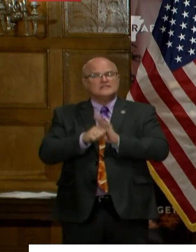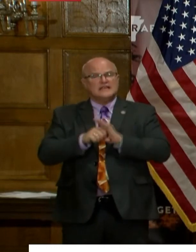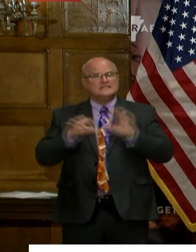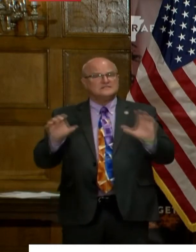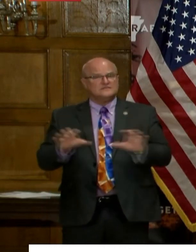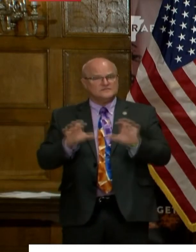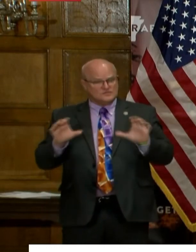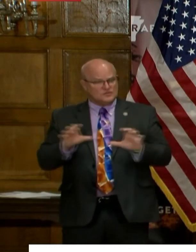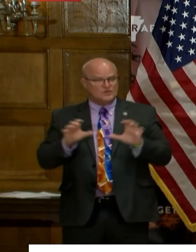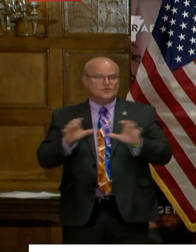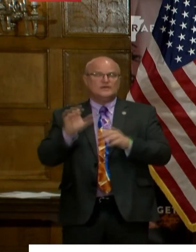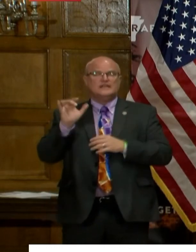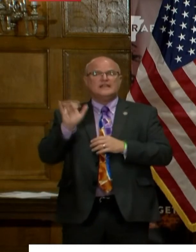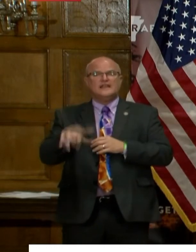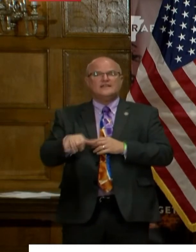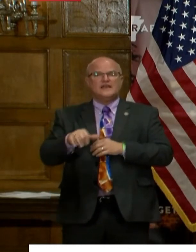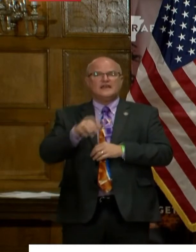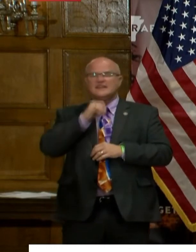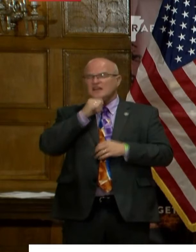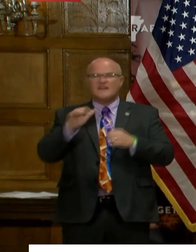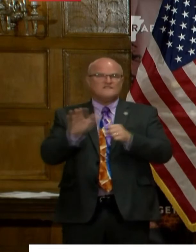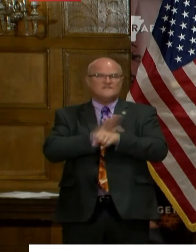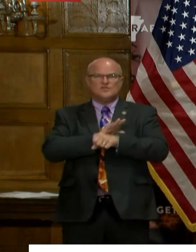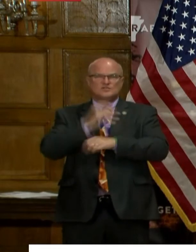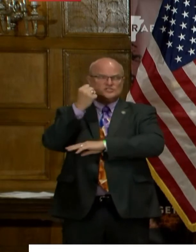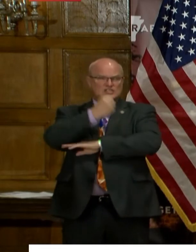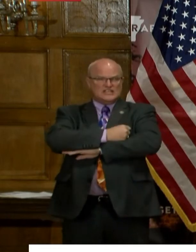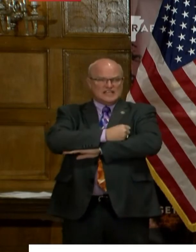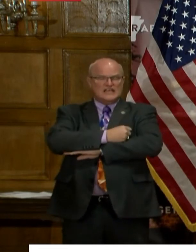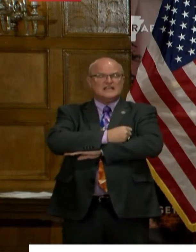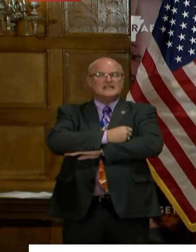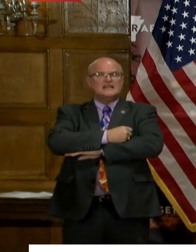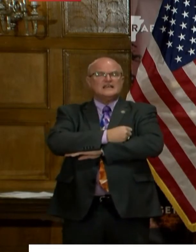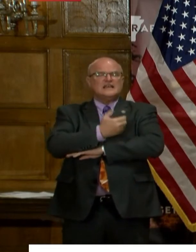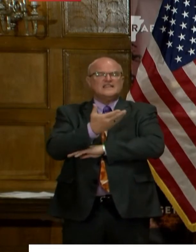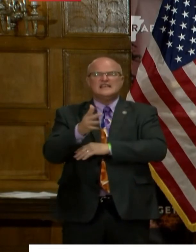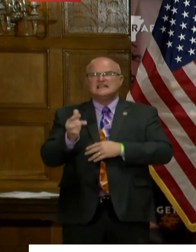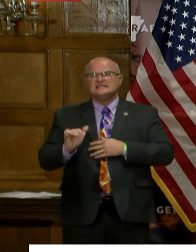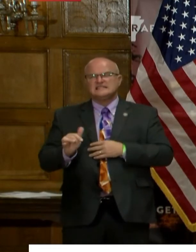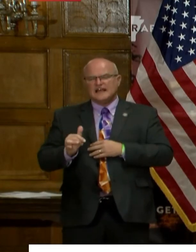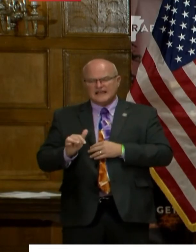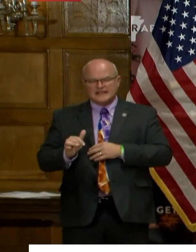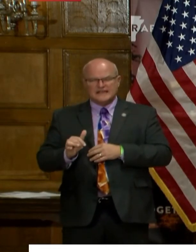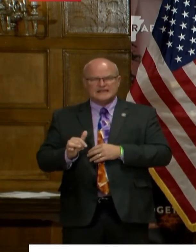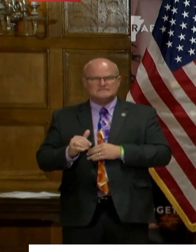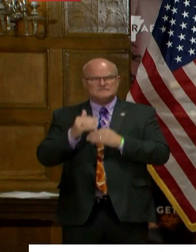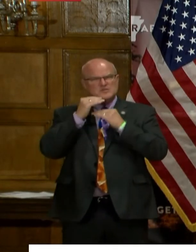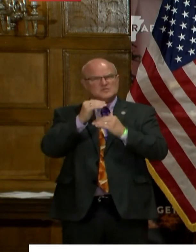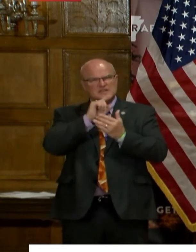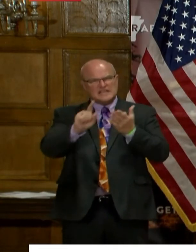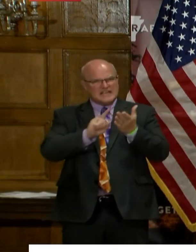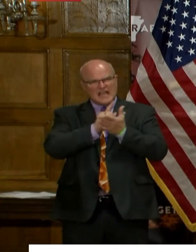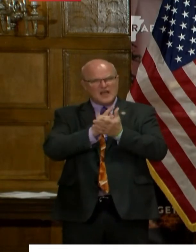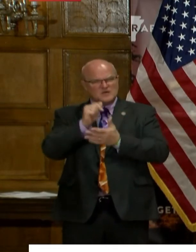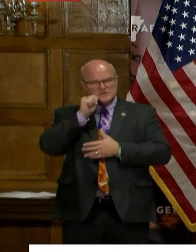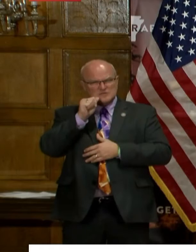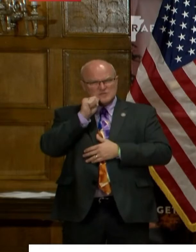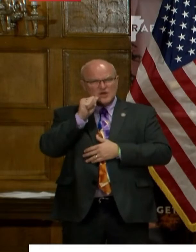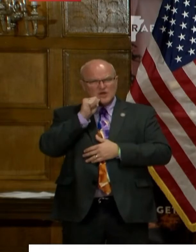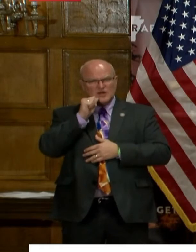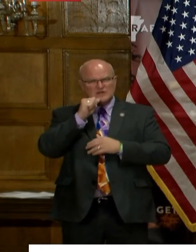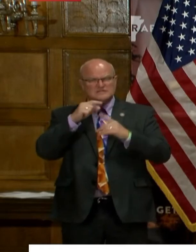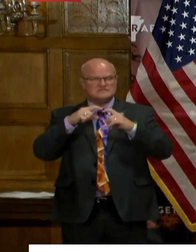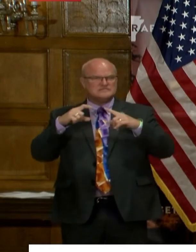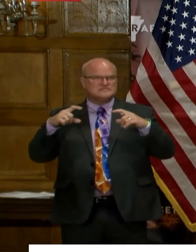taken that aren't a full-scale shutdown. Things like restricting hours of bars